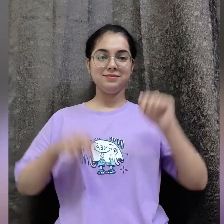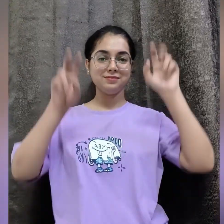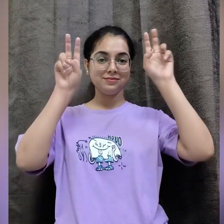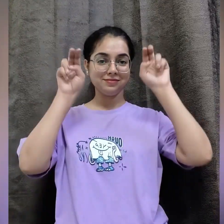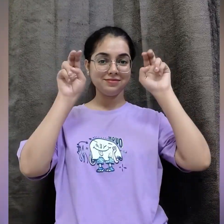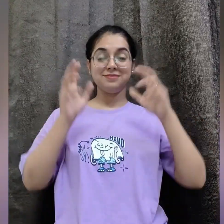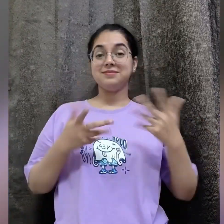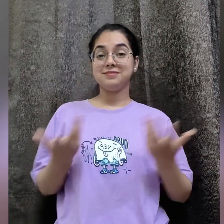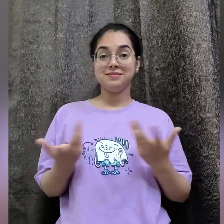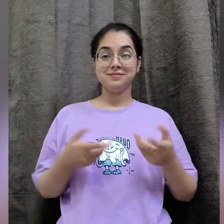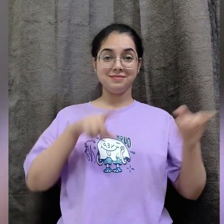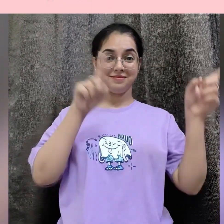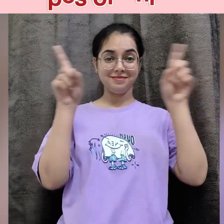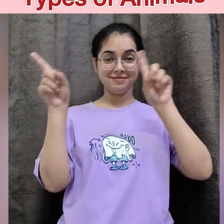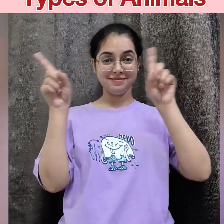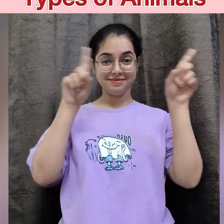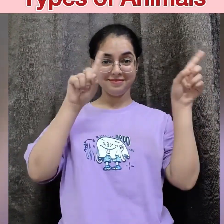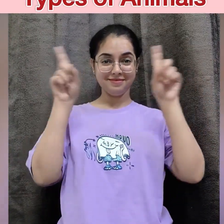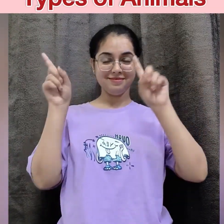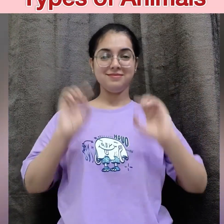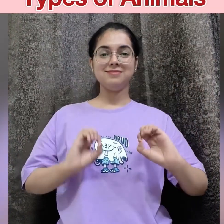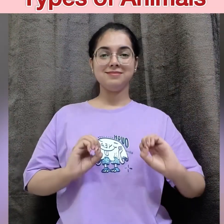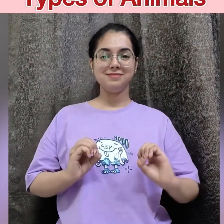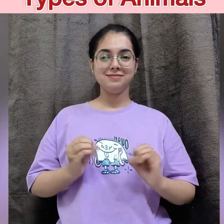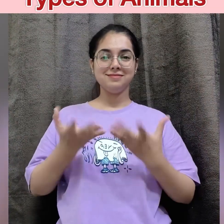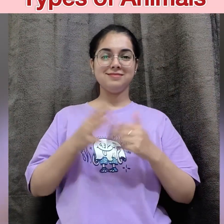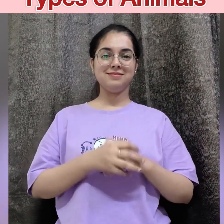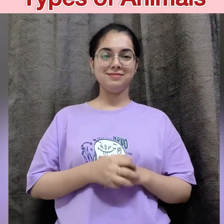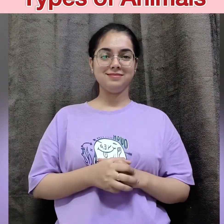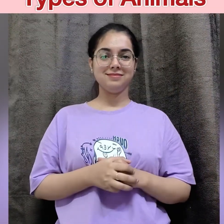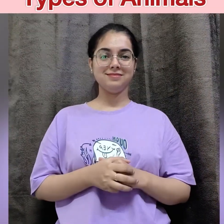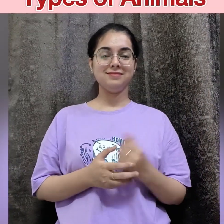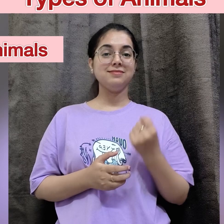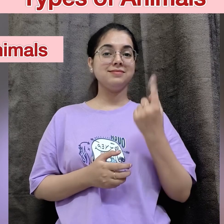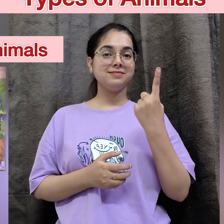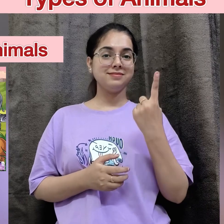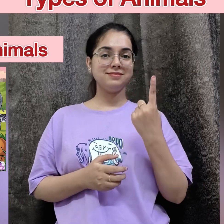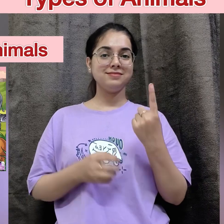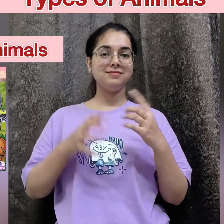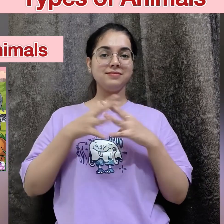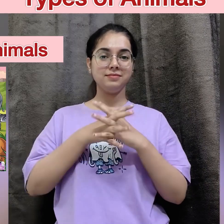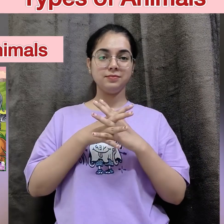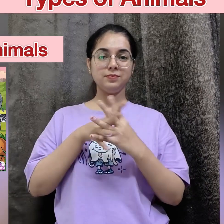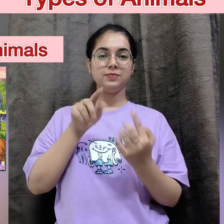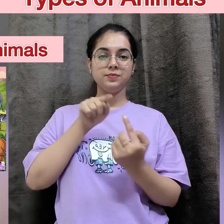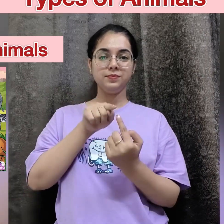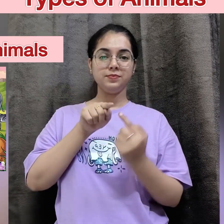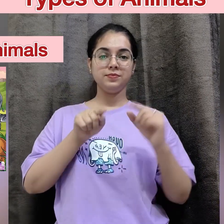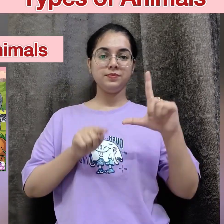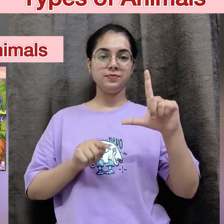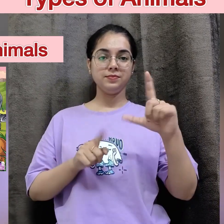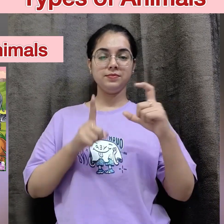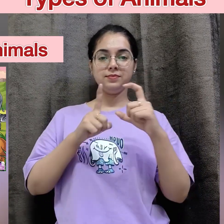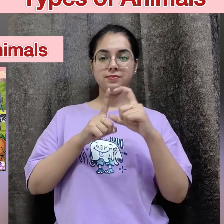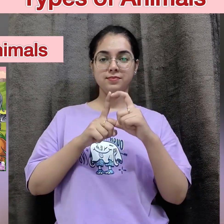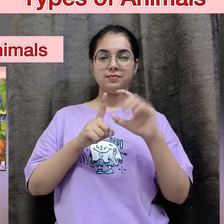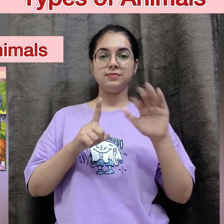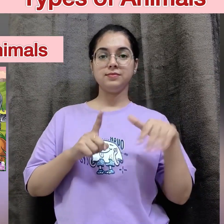Hello, today's topic is types of animals. Let's start. First, WILD.